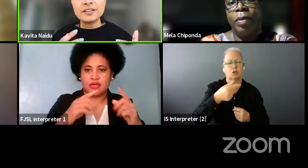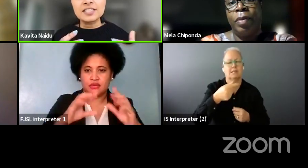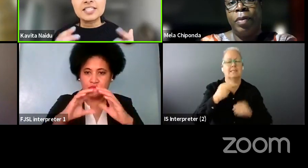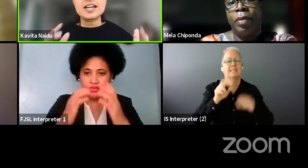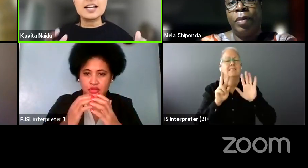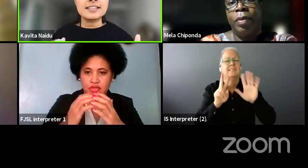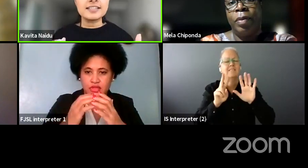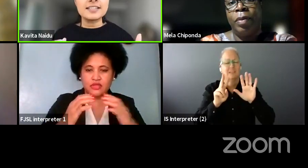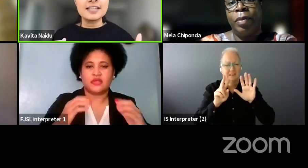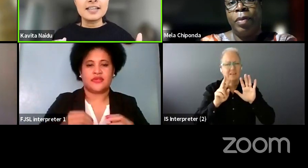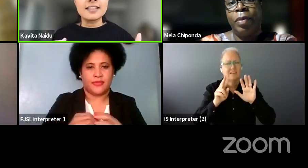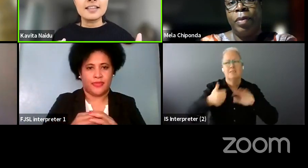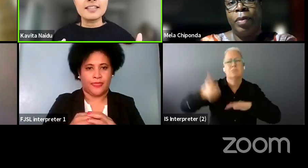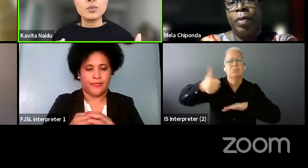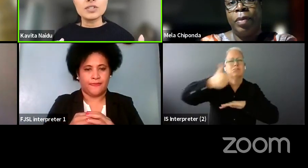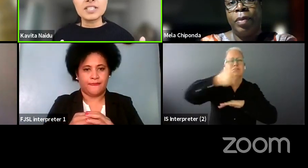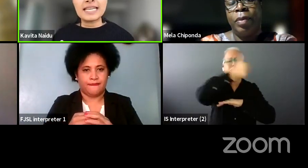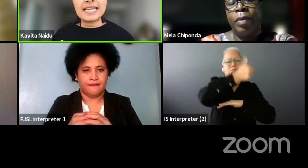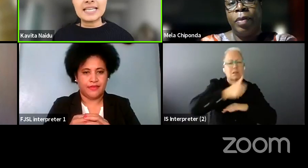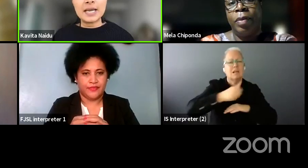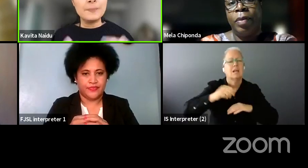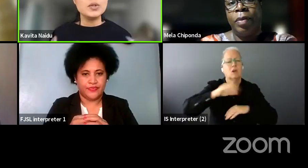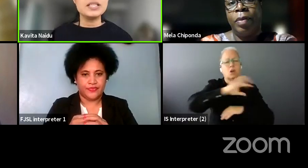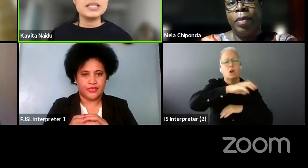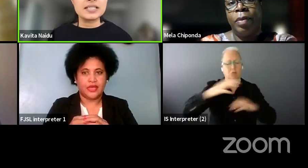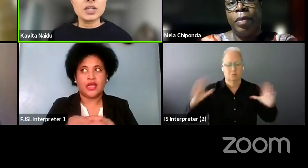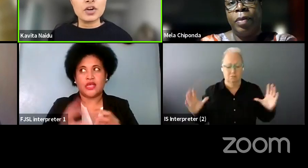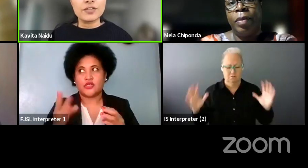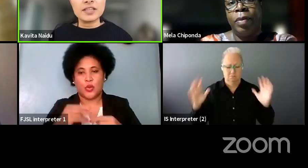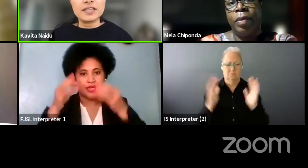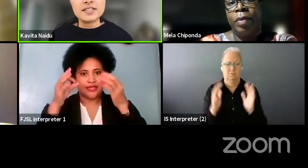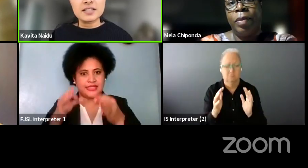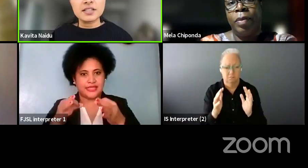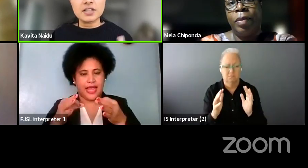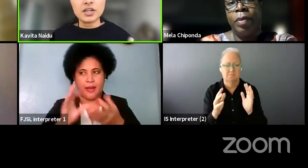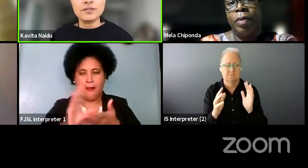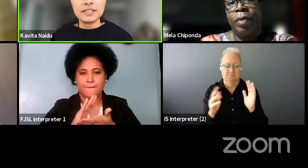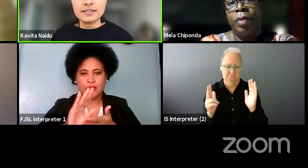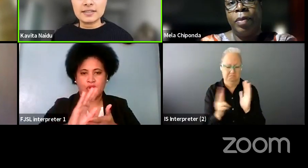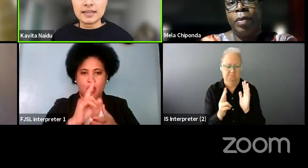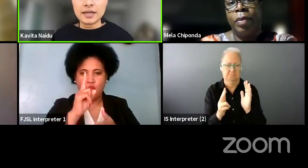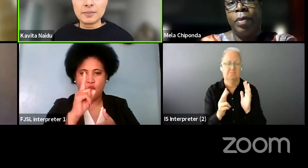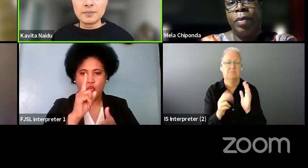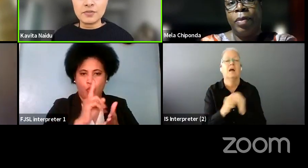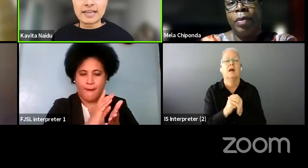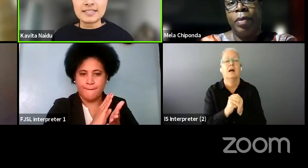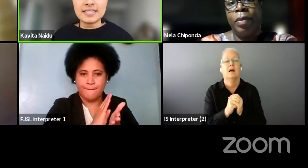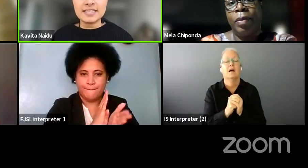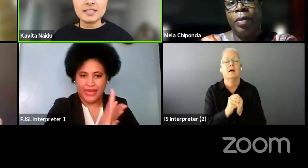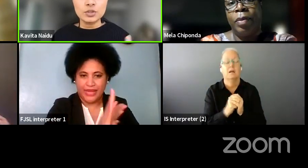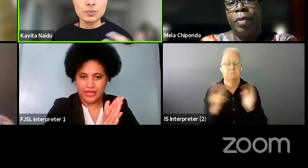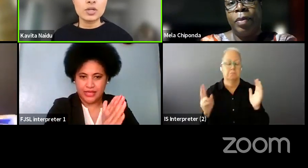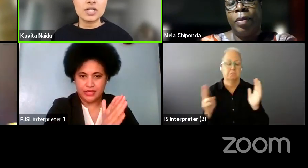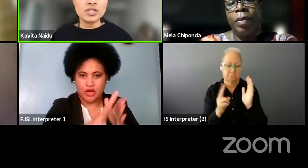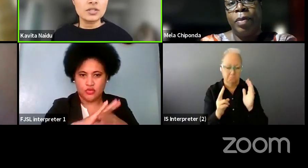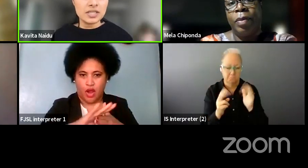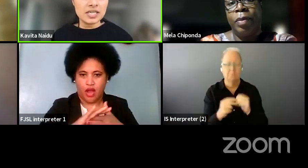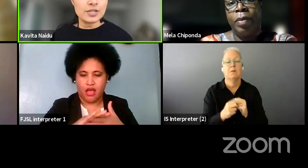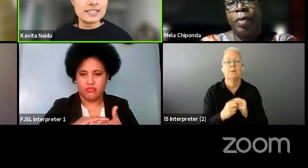they've decided that they will donate $1 billion of these COVID vaccines to